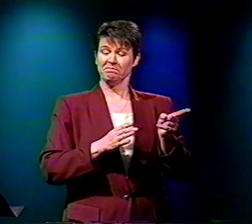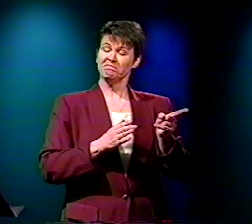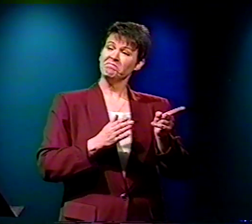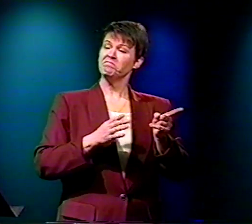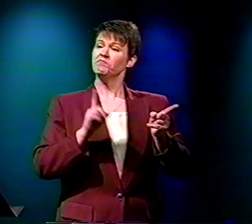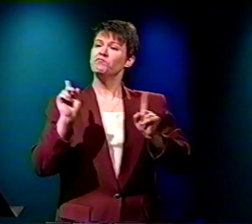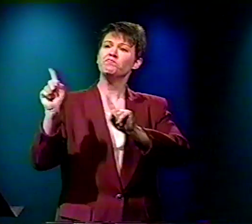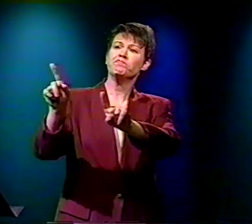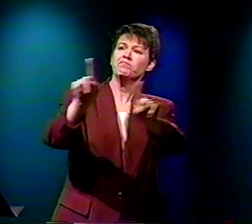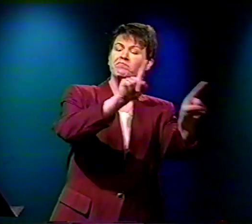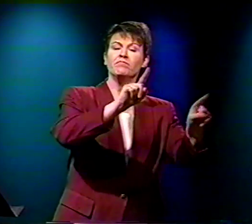Interpreters